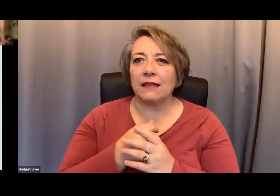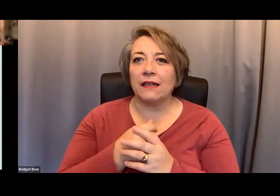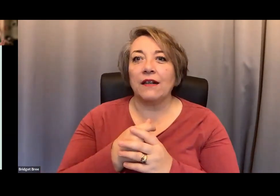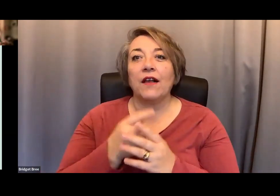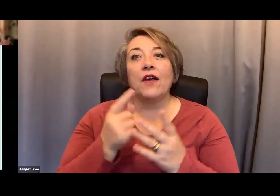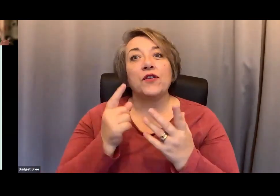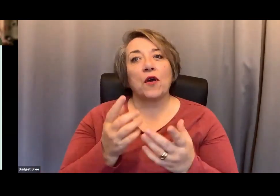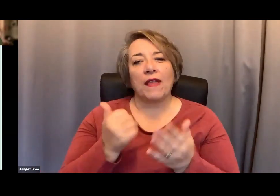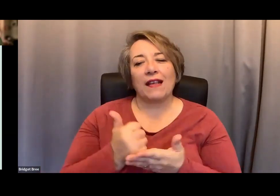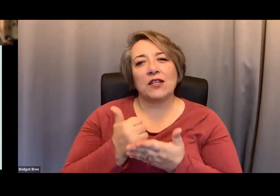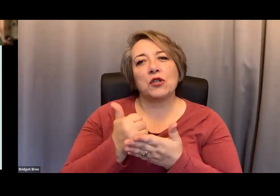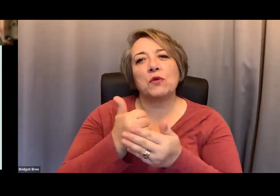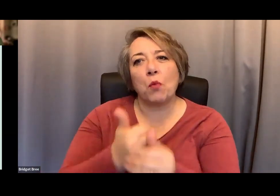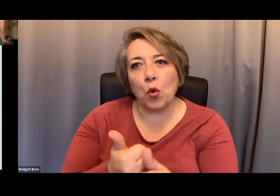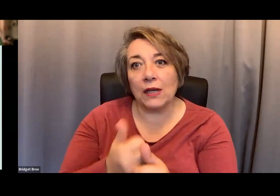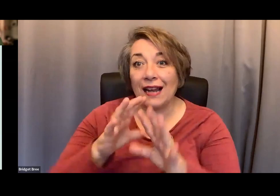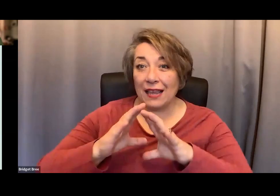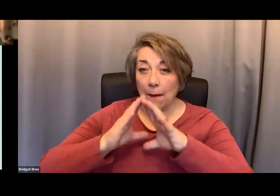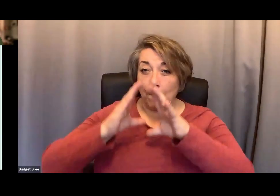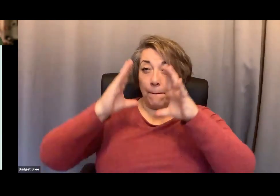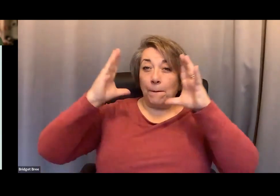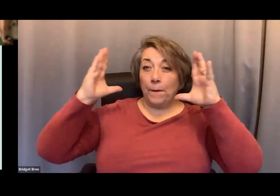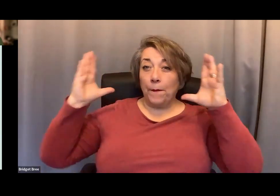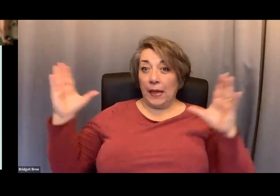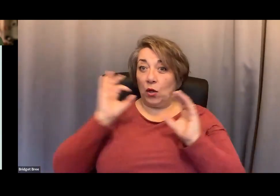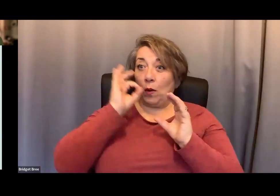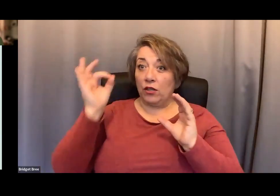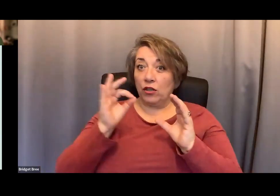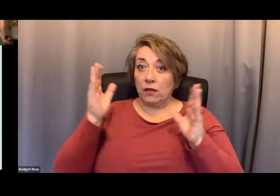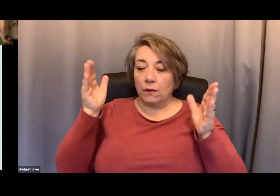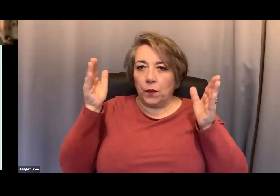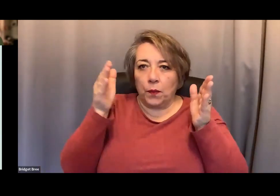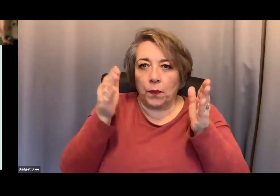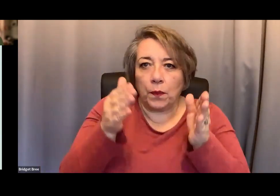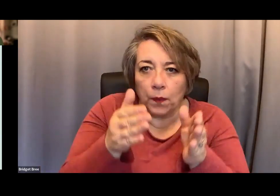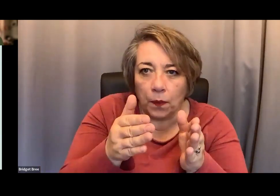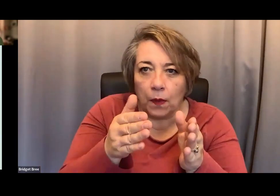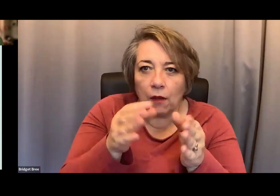big, broad questions into making them more relatable and tangible in the neighbourhood.